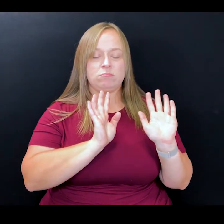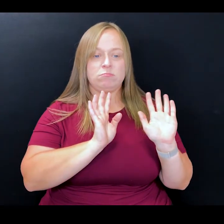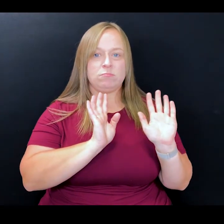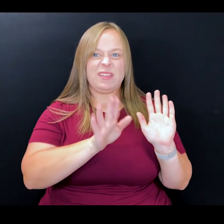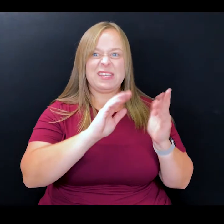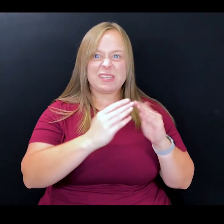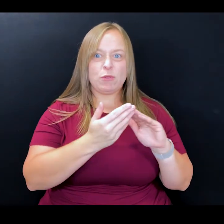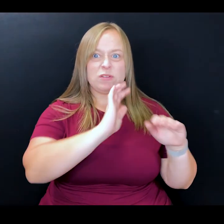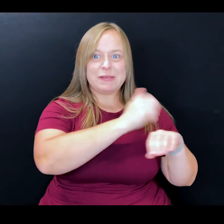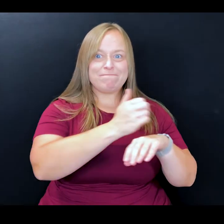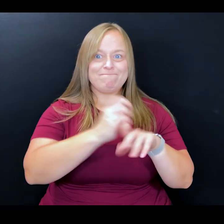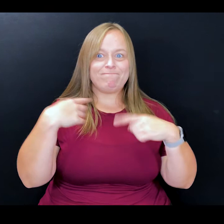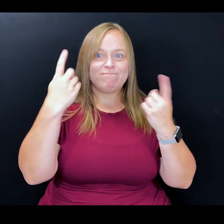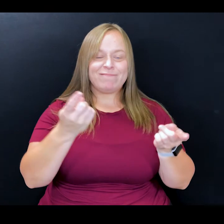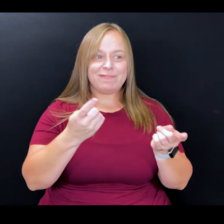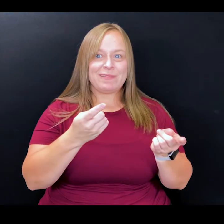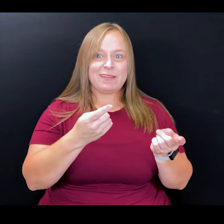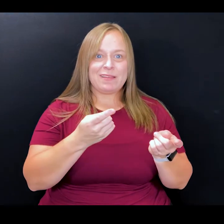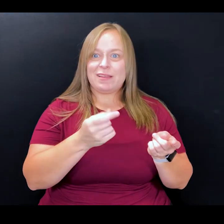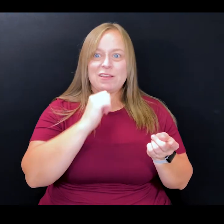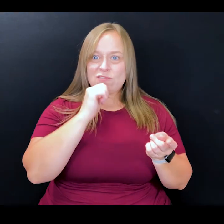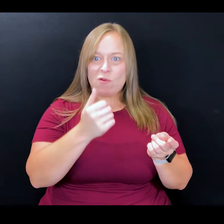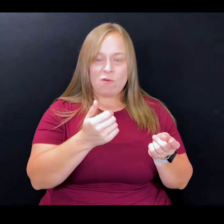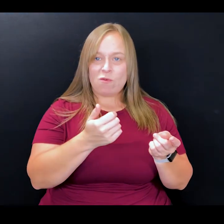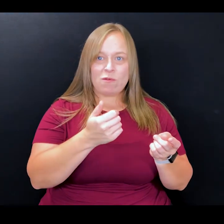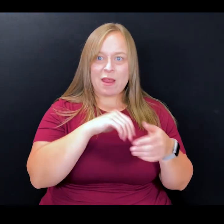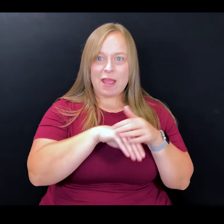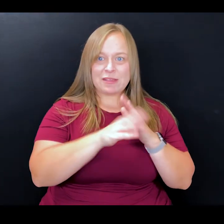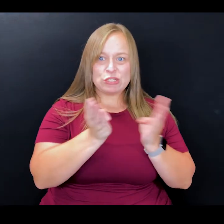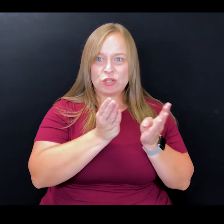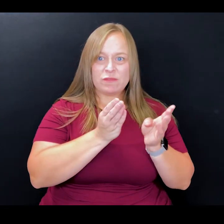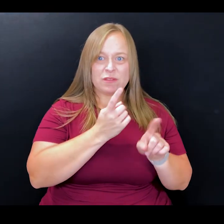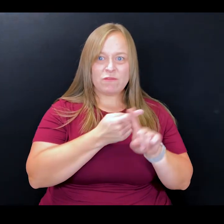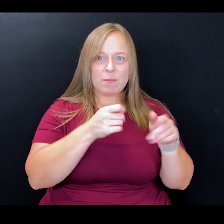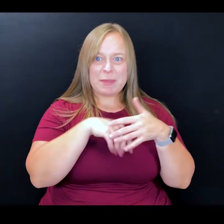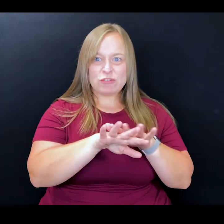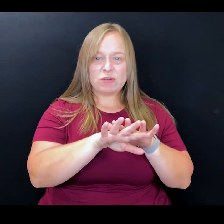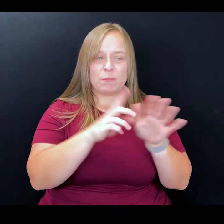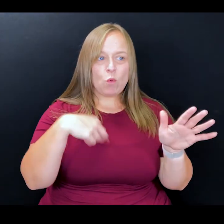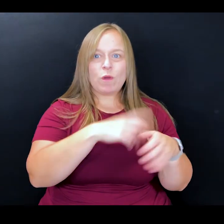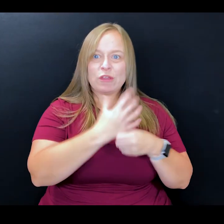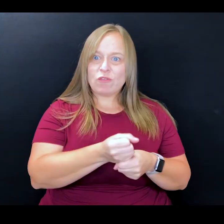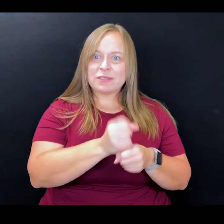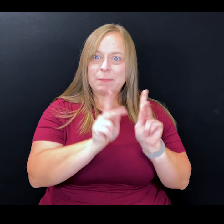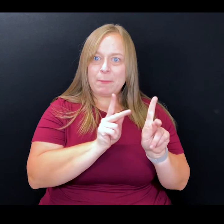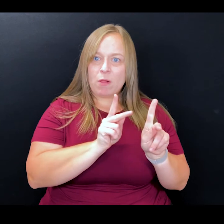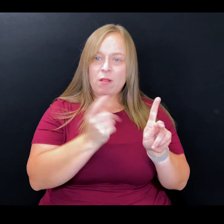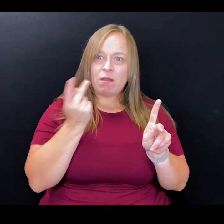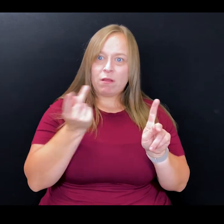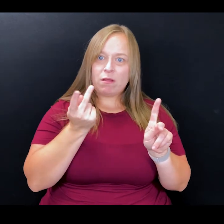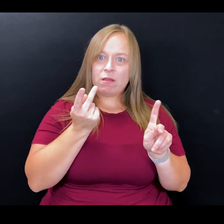these communities that do not access services from the mainstream. We're the trusted organizations that